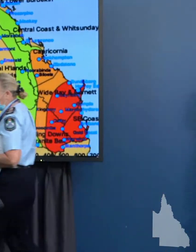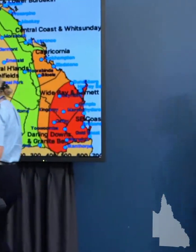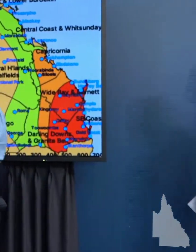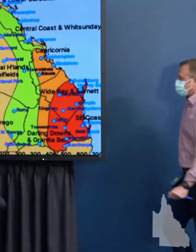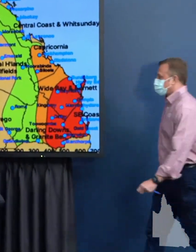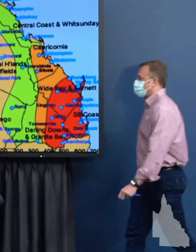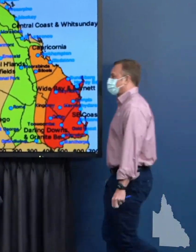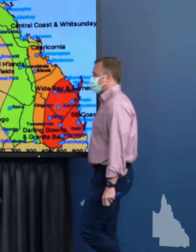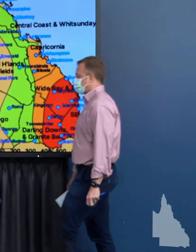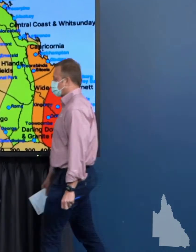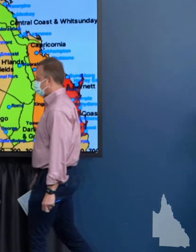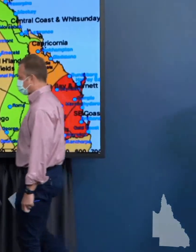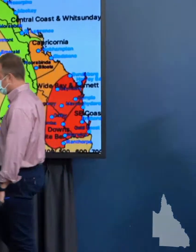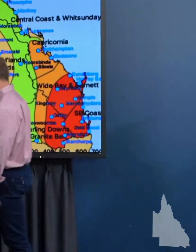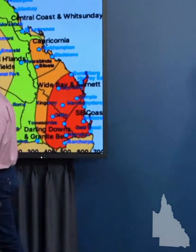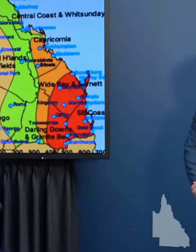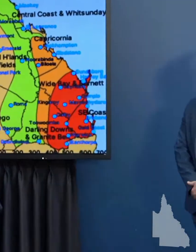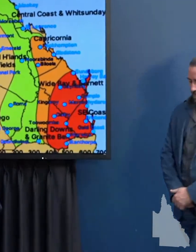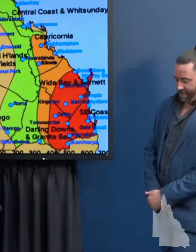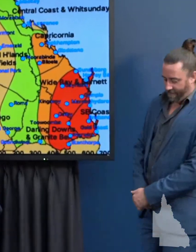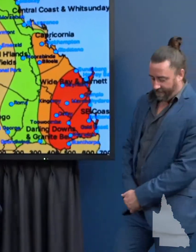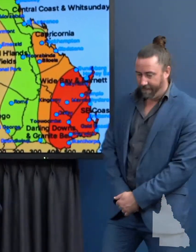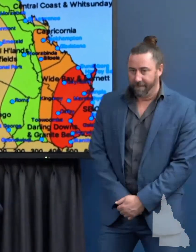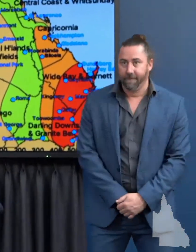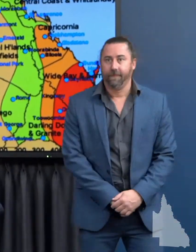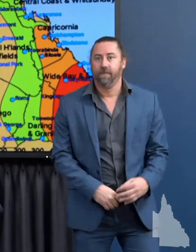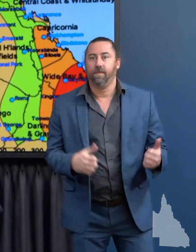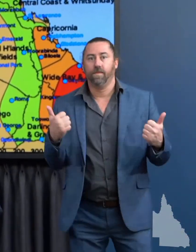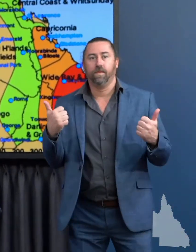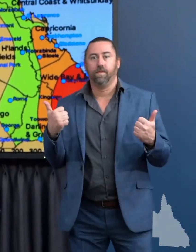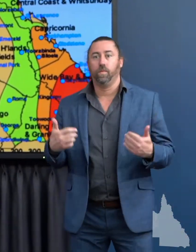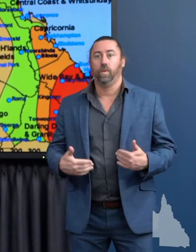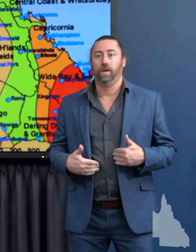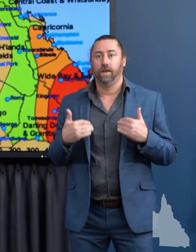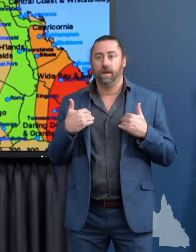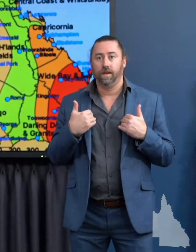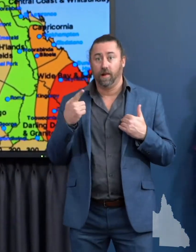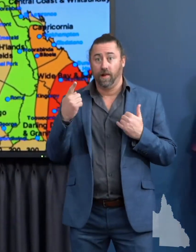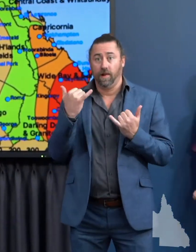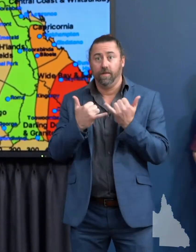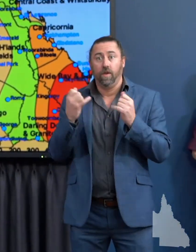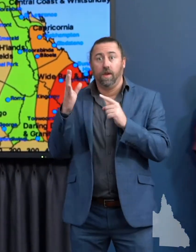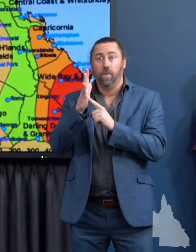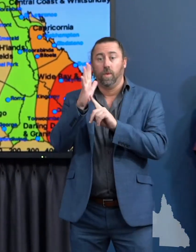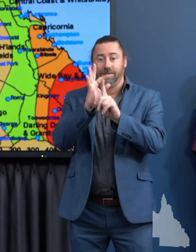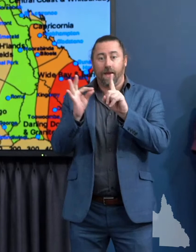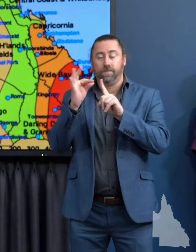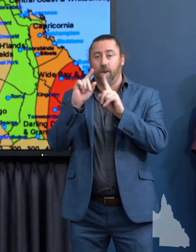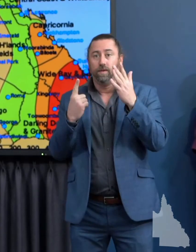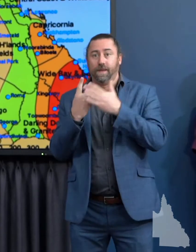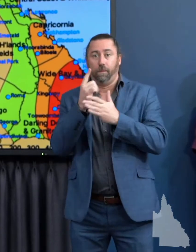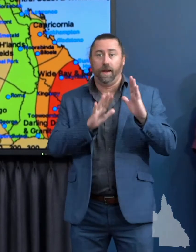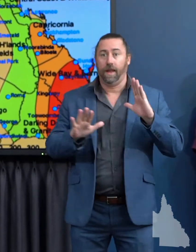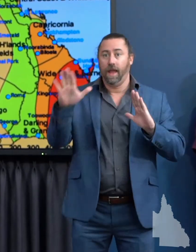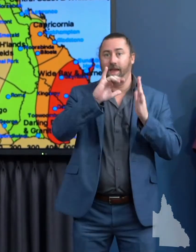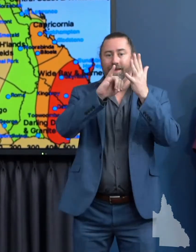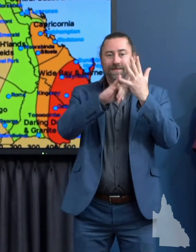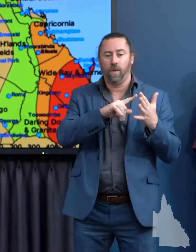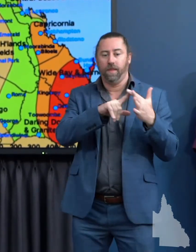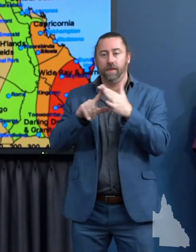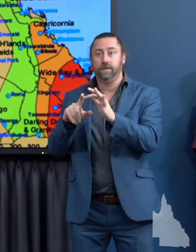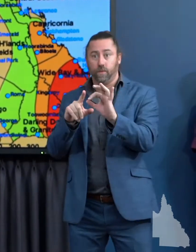Good morning, everyone. We've got some important information to share with South East Queenslanders, and we've